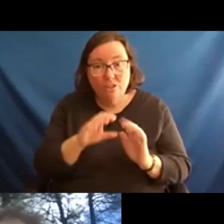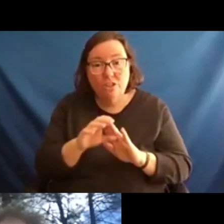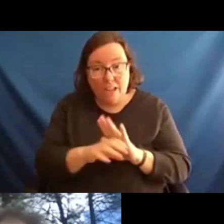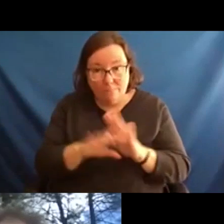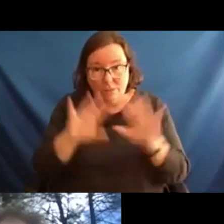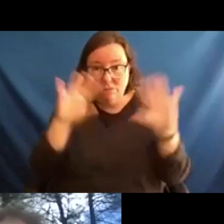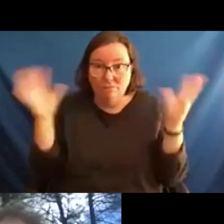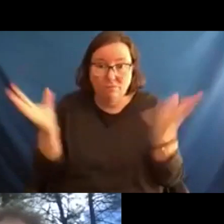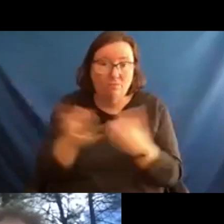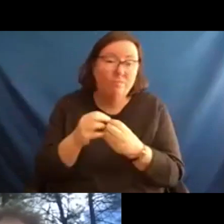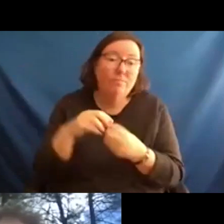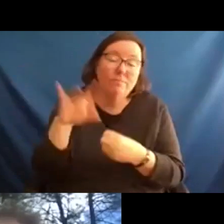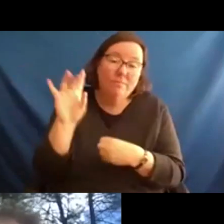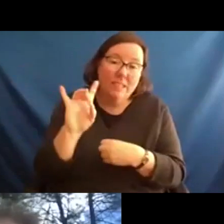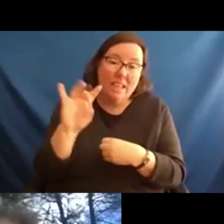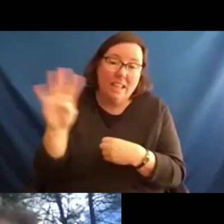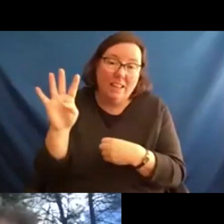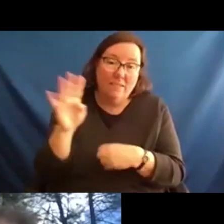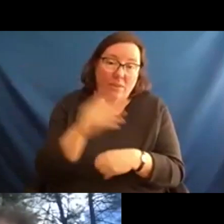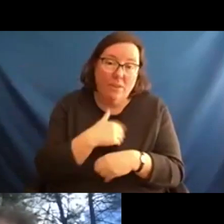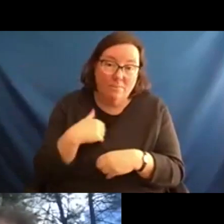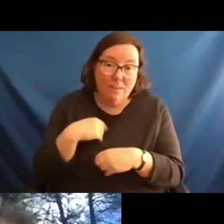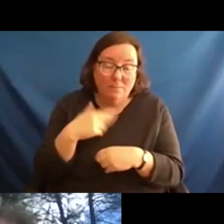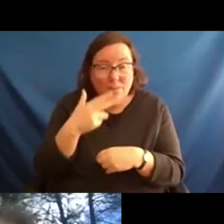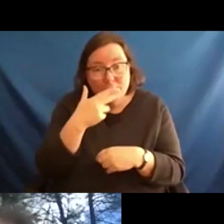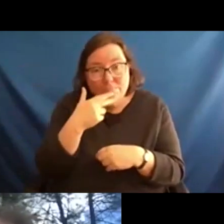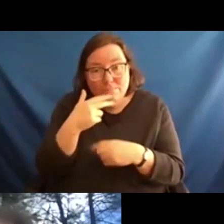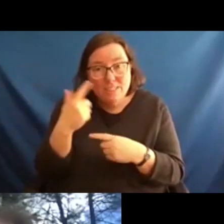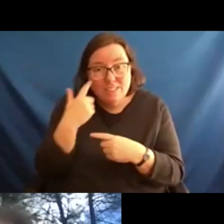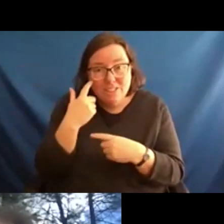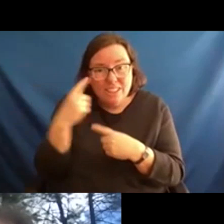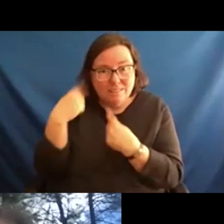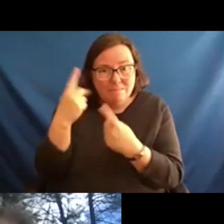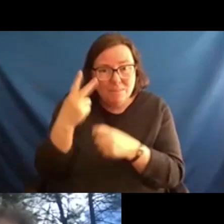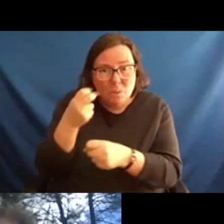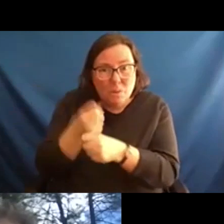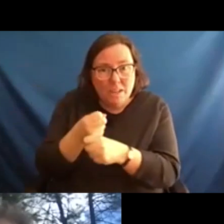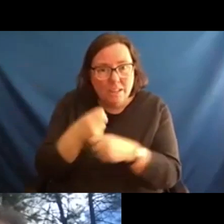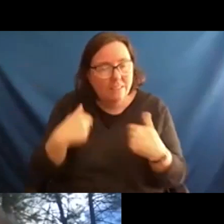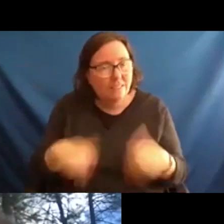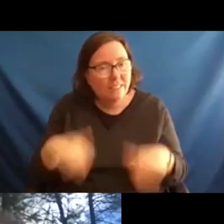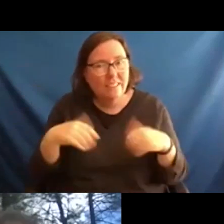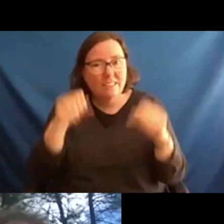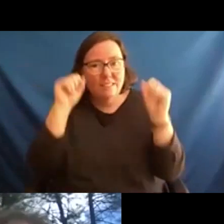84 members in just 2 years. That to me is amazing.